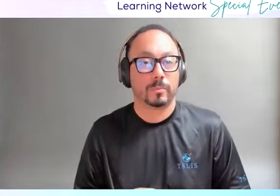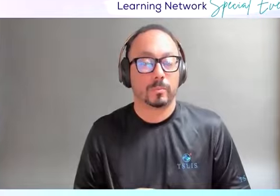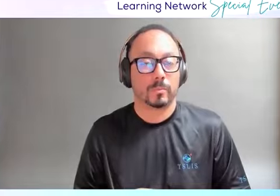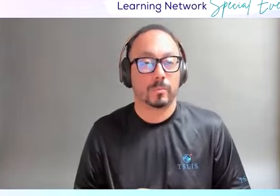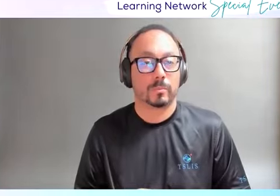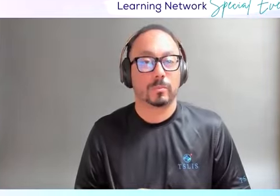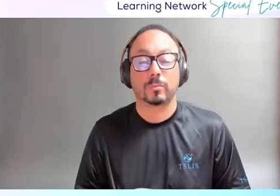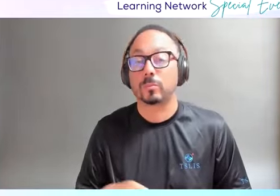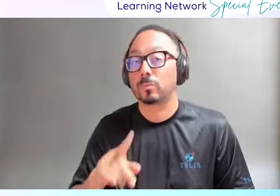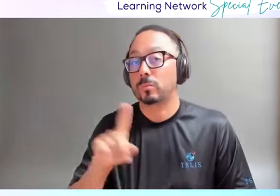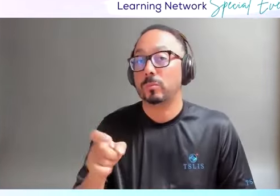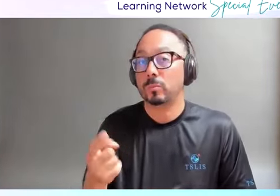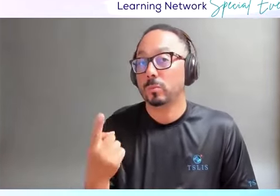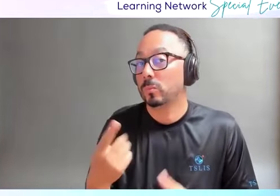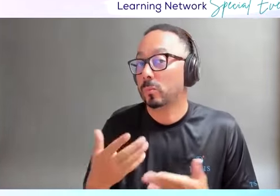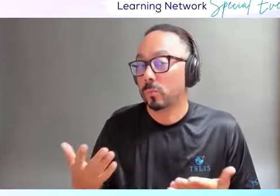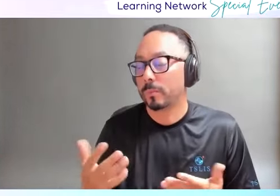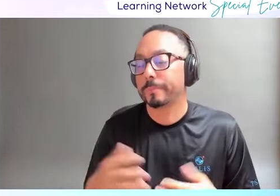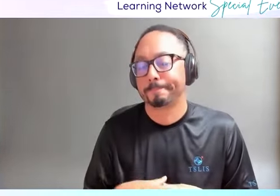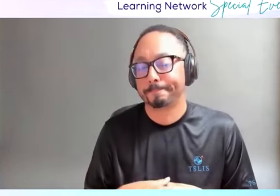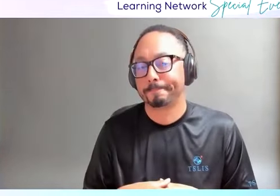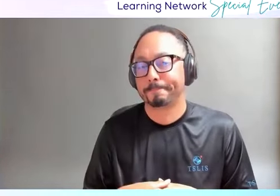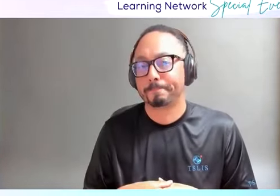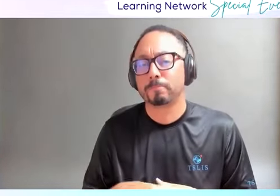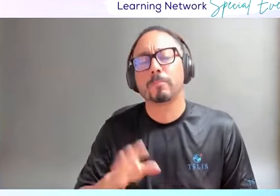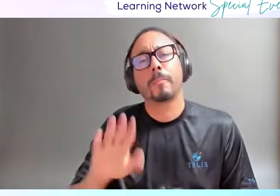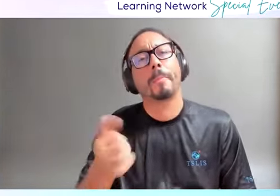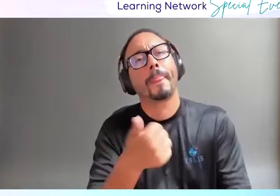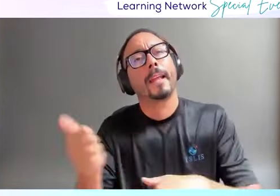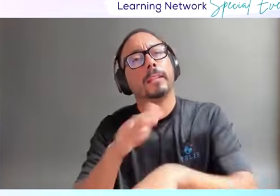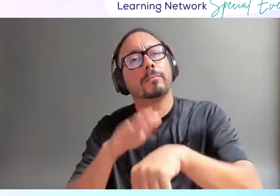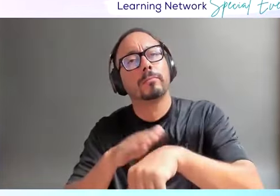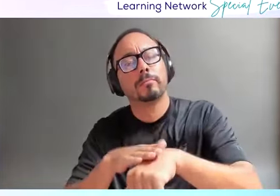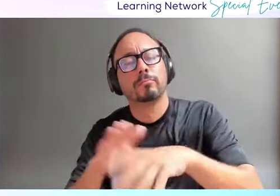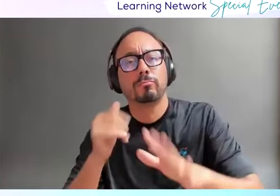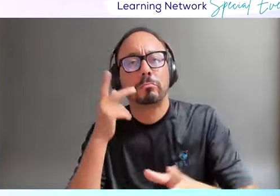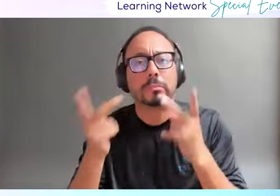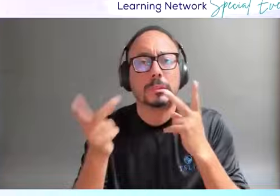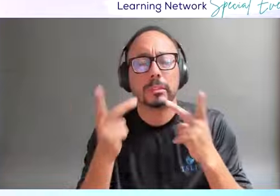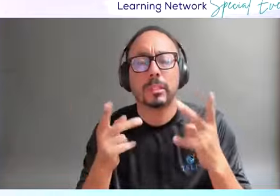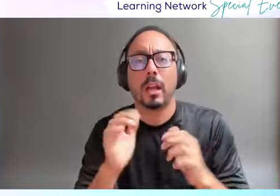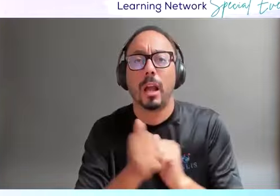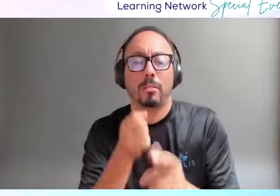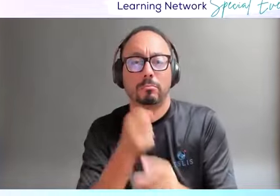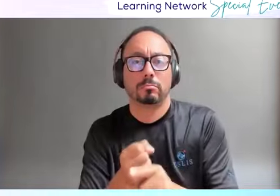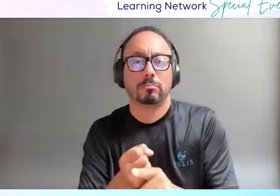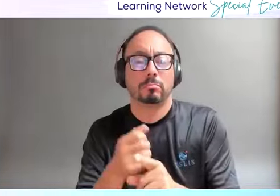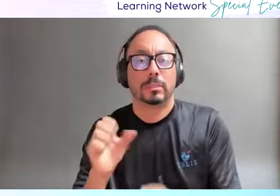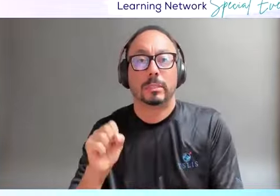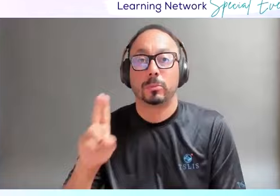questions is, are there any indications that substance use intersects differently with teen dating violence or youth